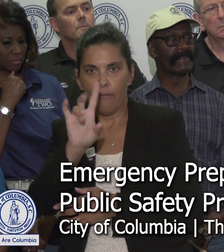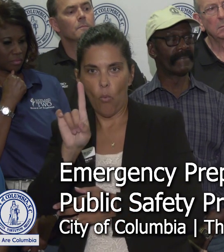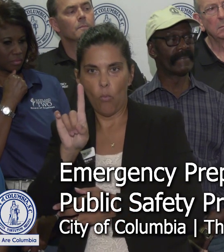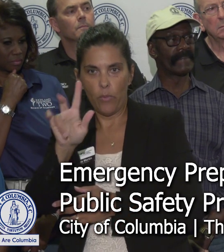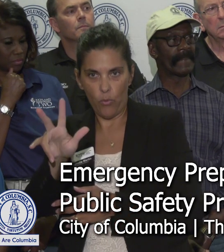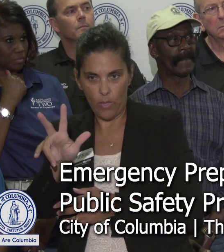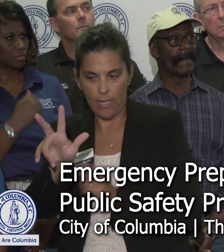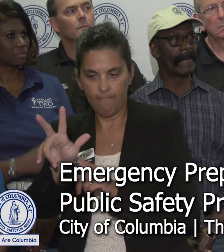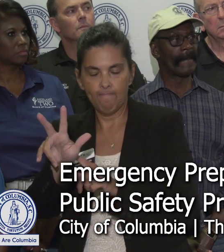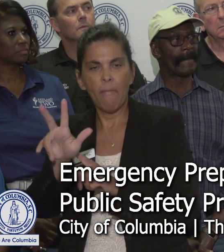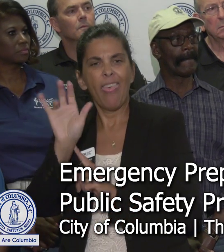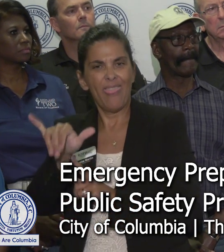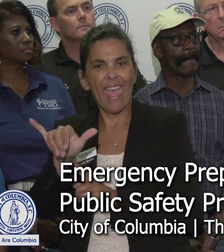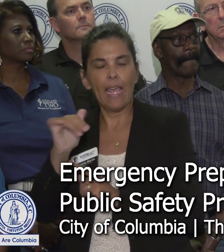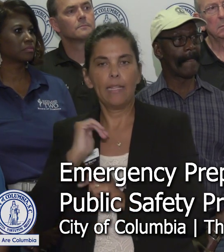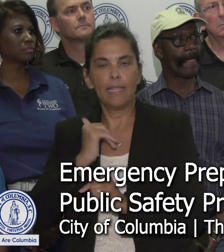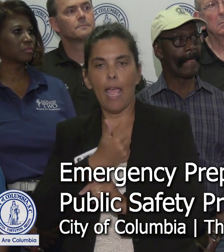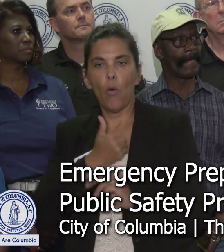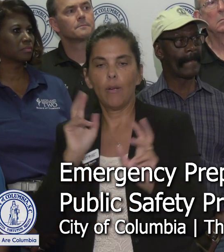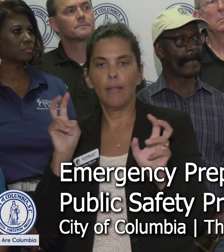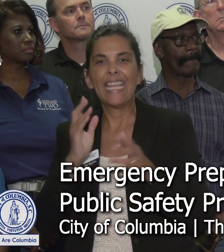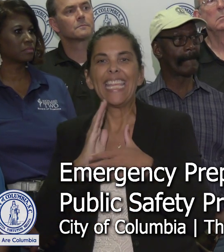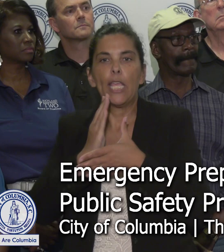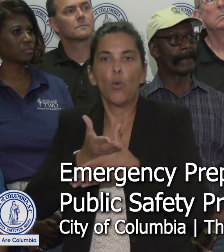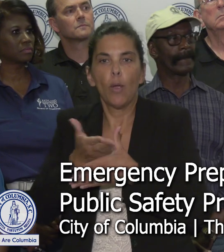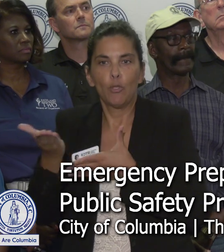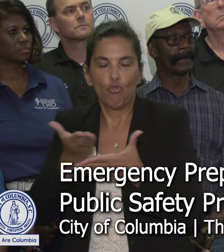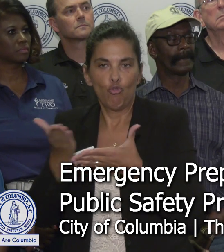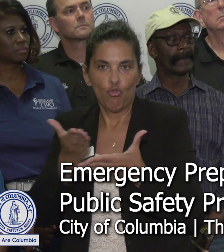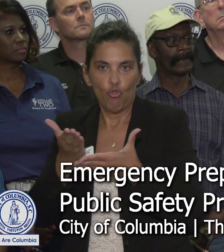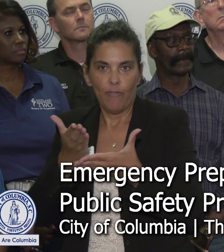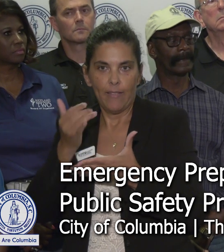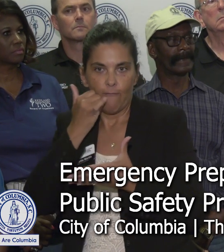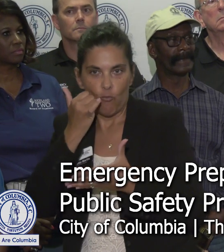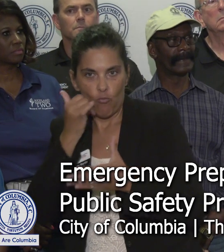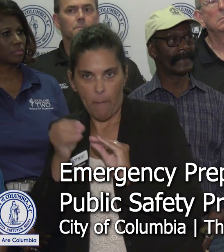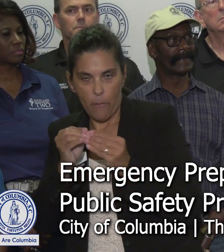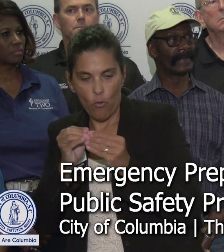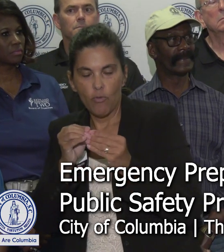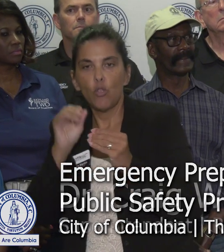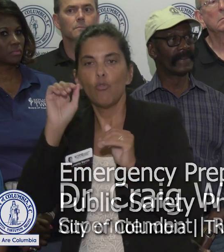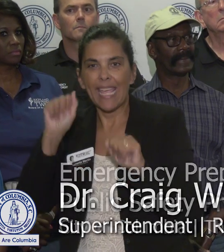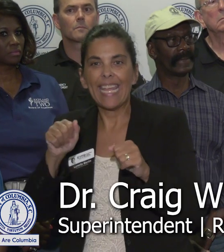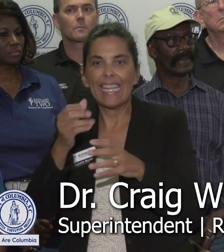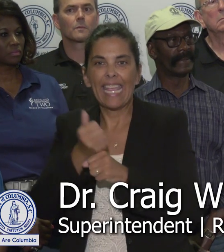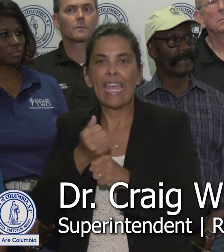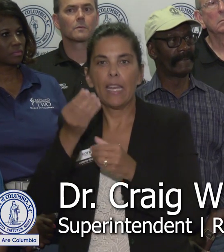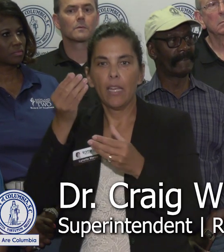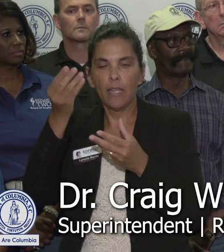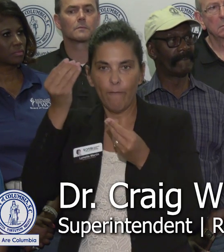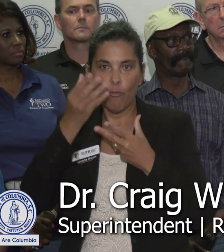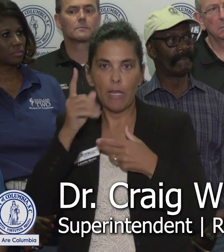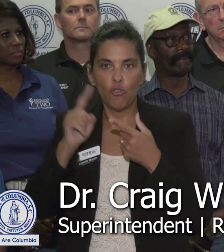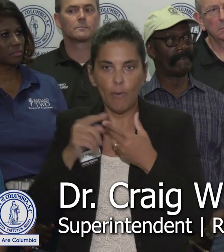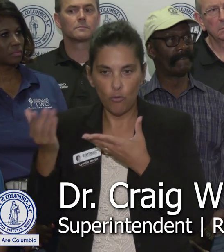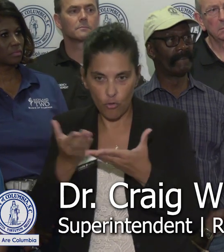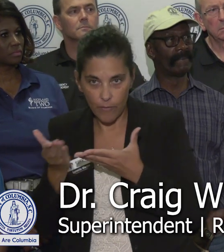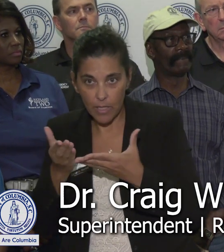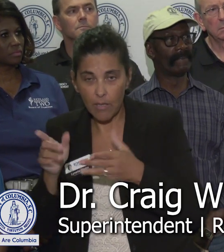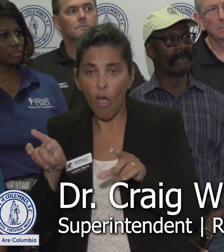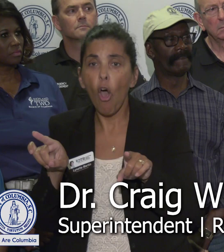803-255-7113, which is our interruption service hotline, where they can get up-to-minute information on our service levels, as well as visit us